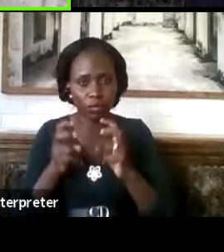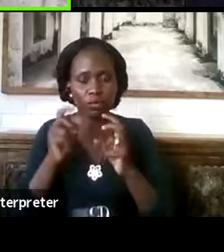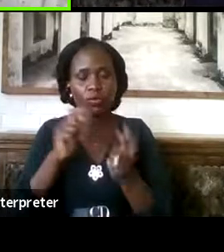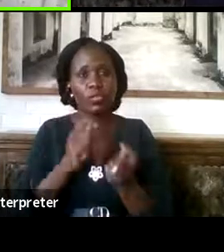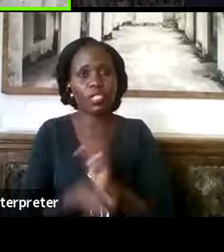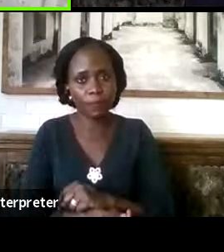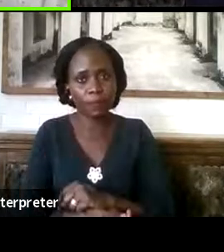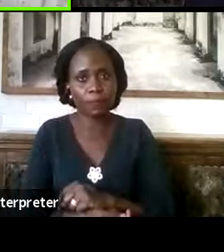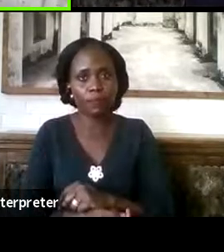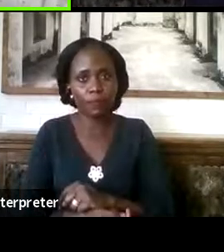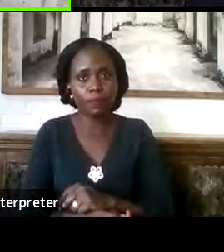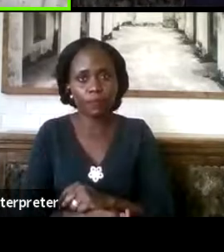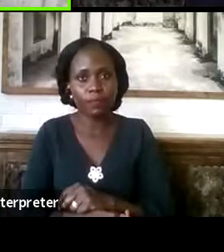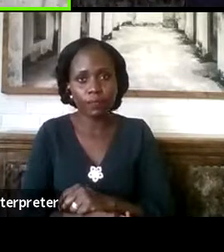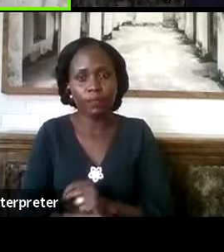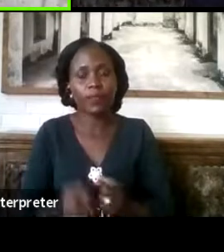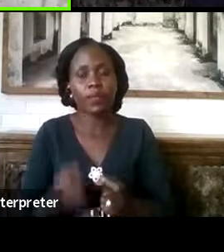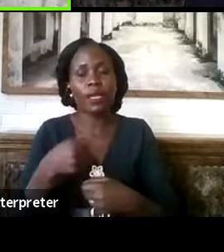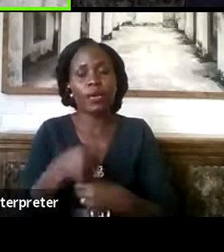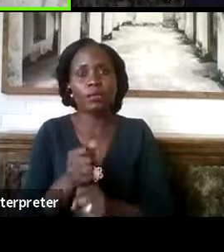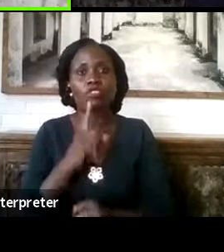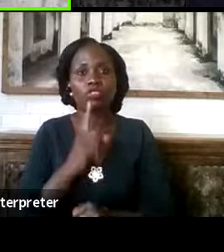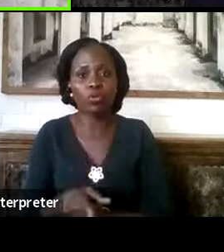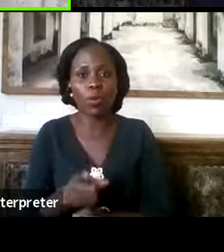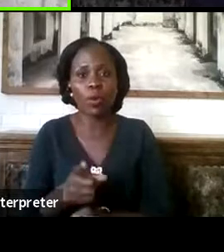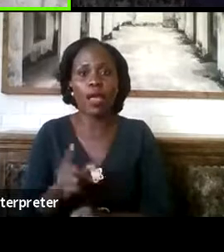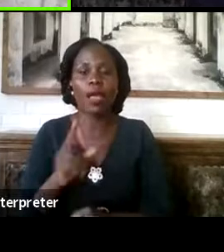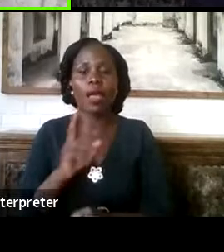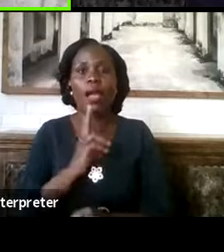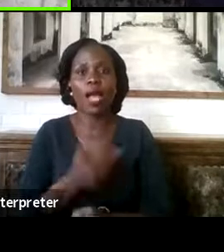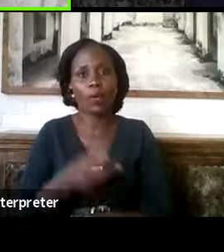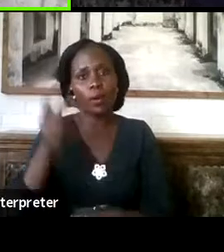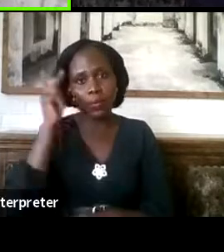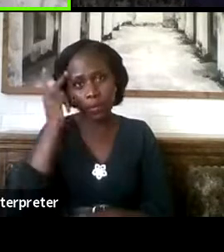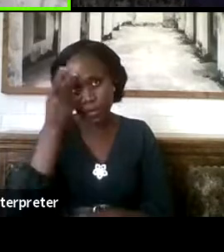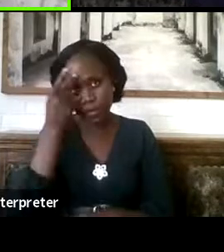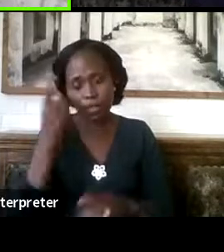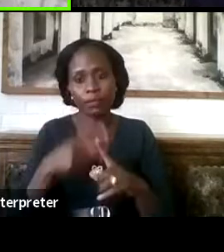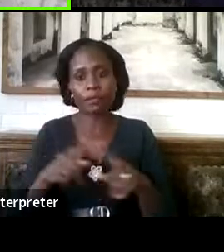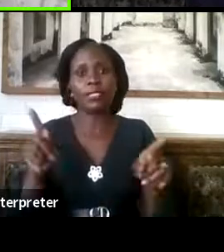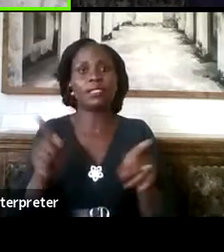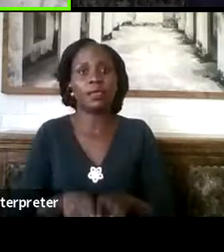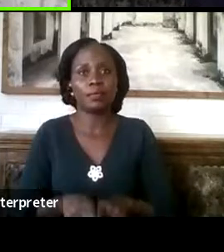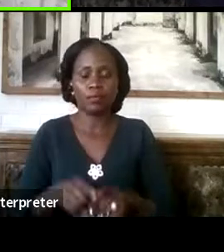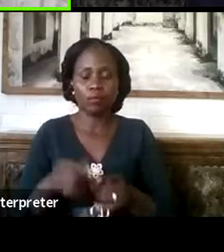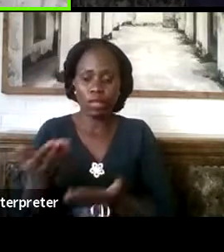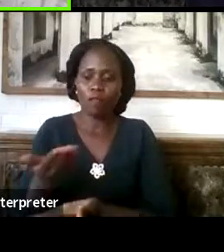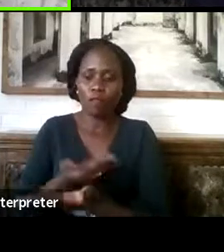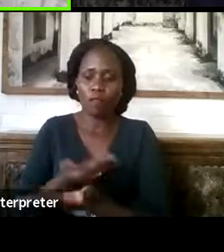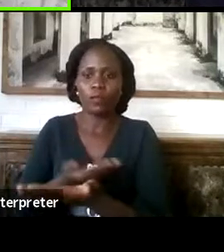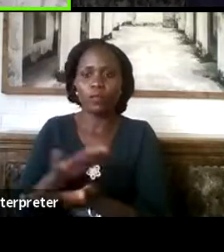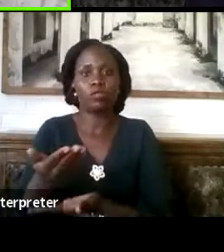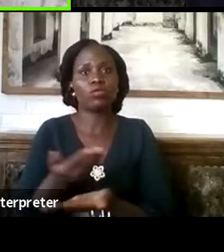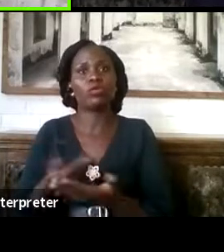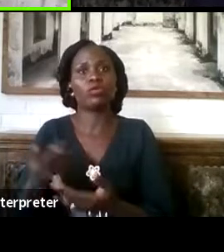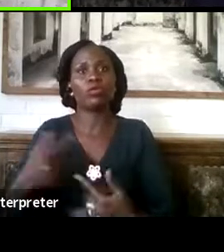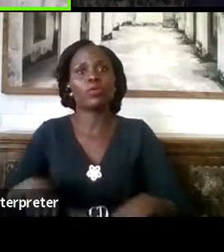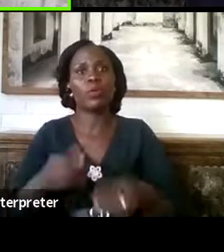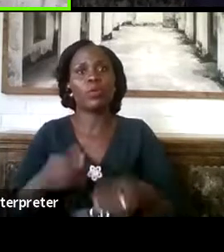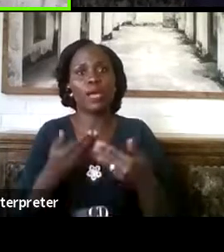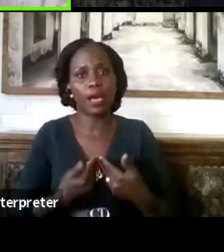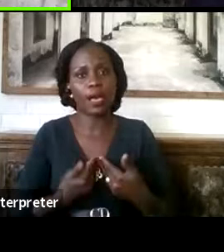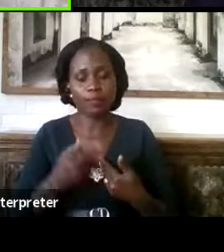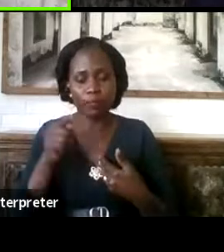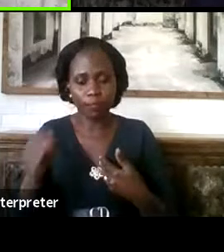make sure that our policies, but also the conversation we hold with these actors, make them understand